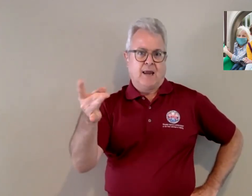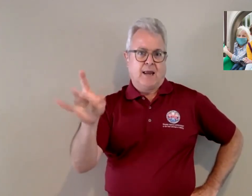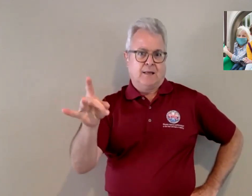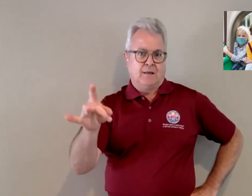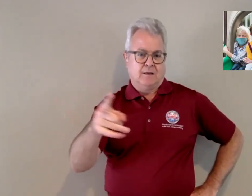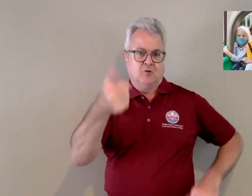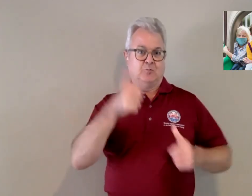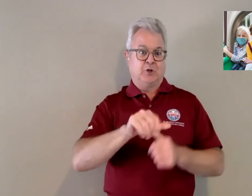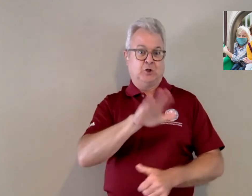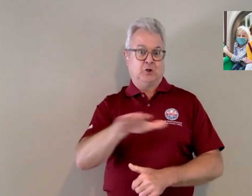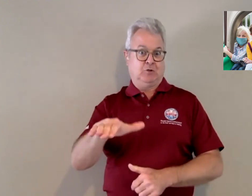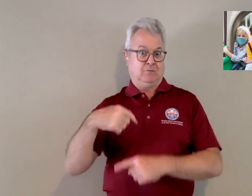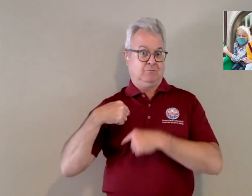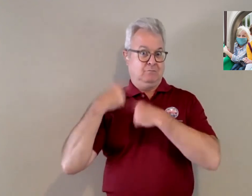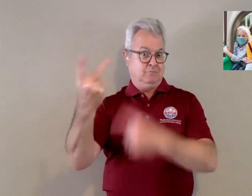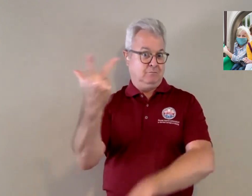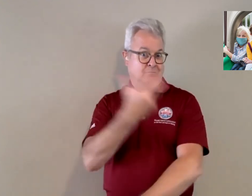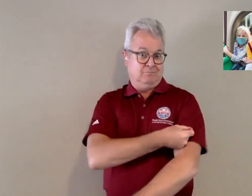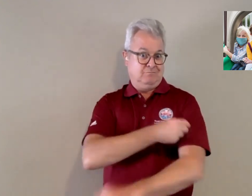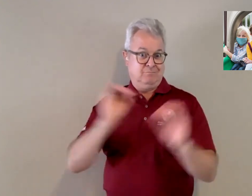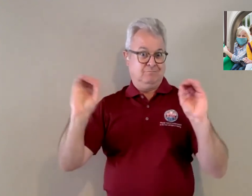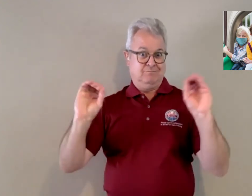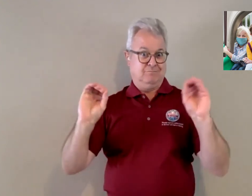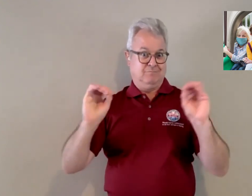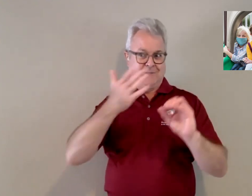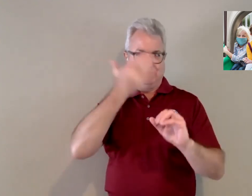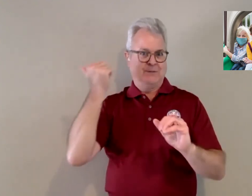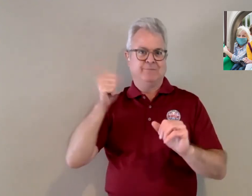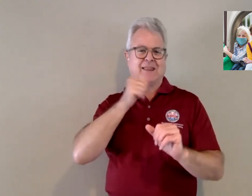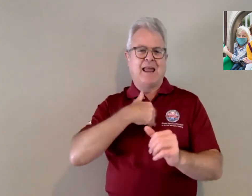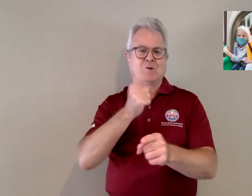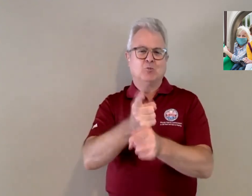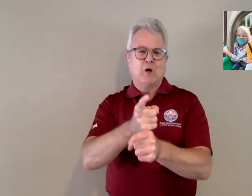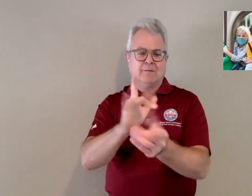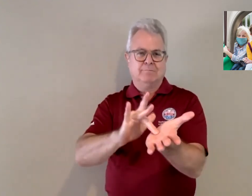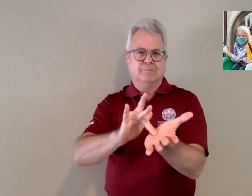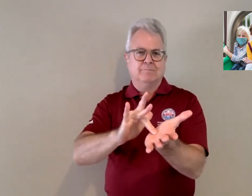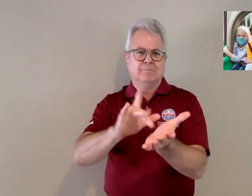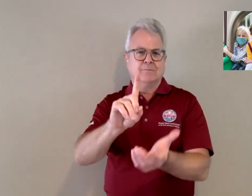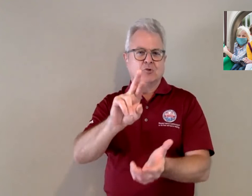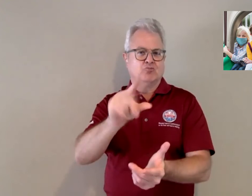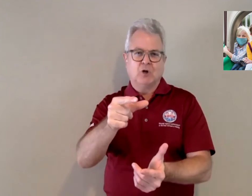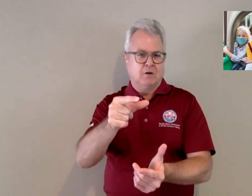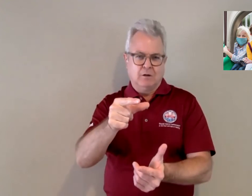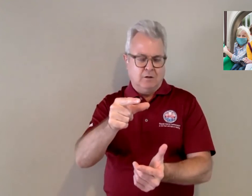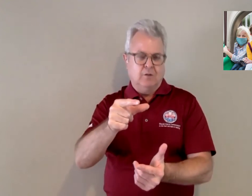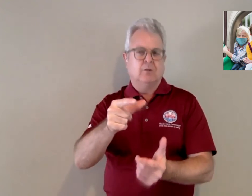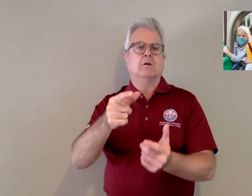it's children aged 12 to 18. You know, that those children can get vaccinated,